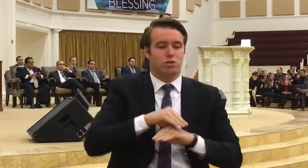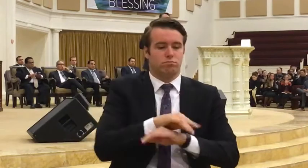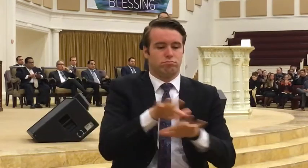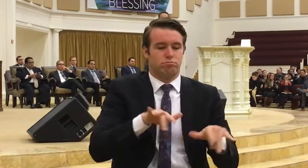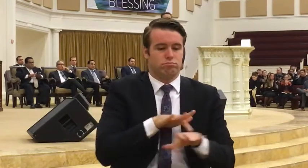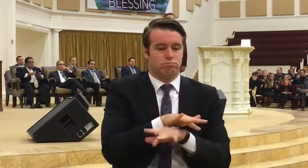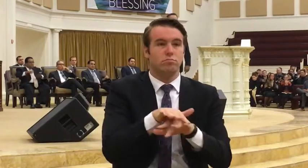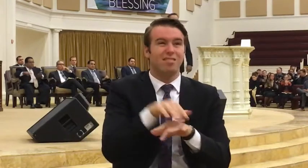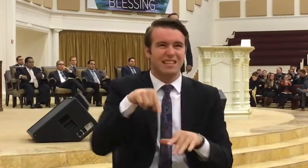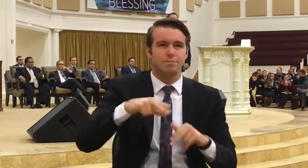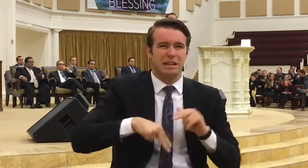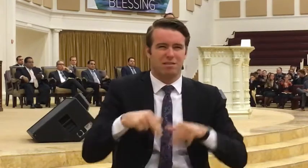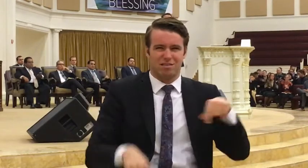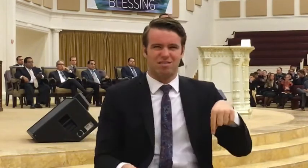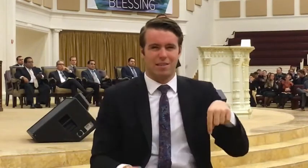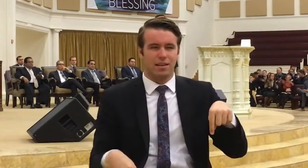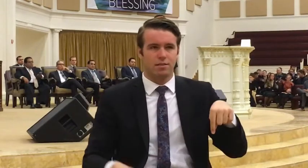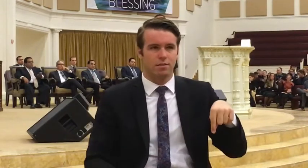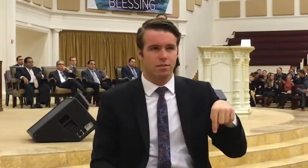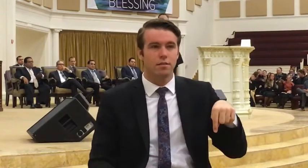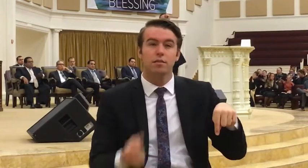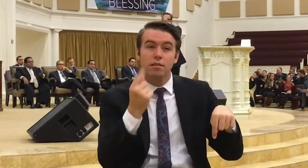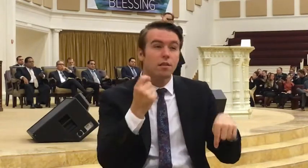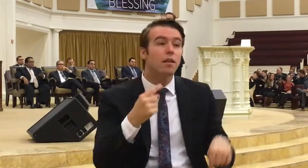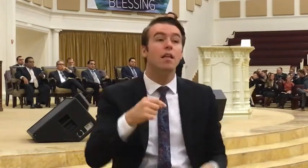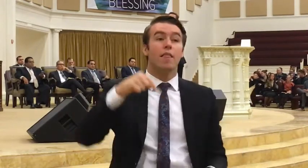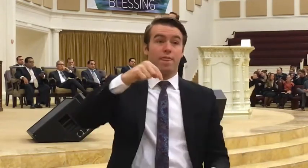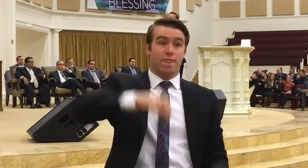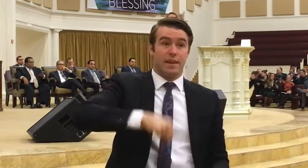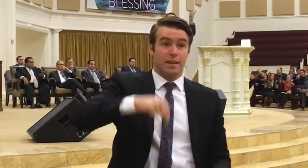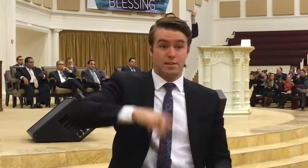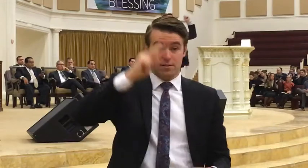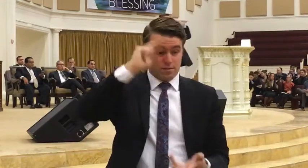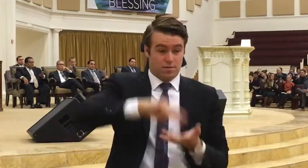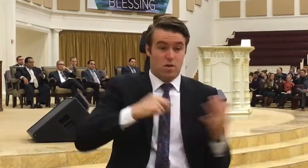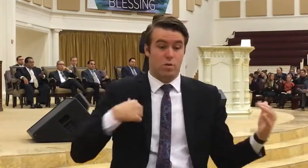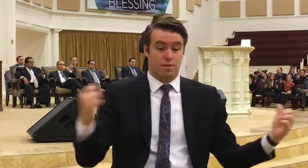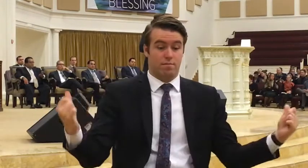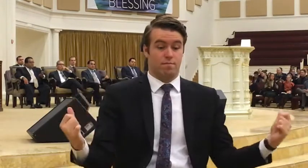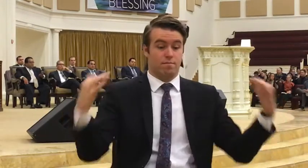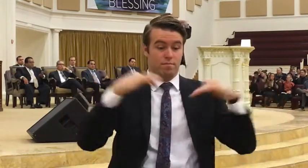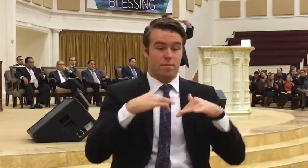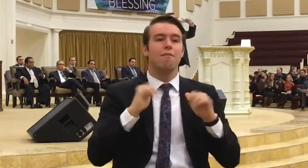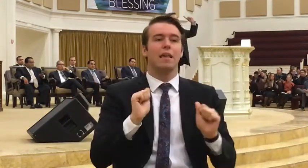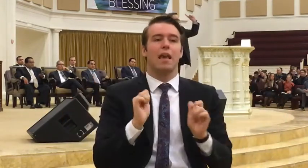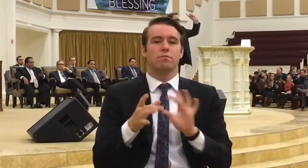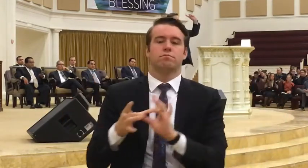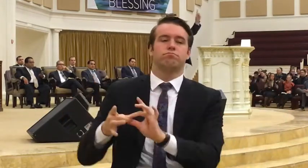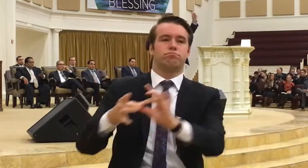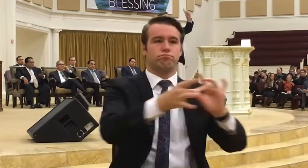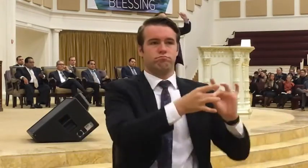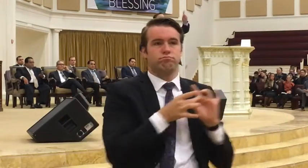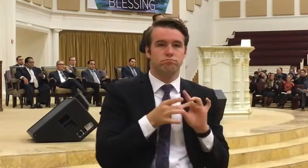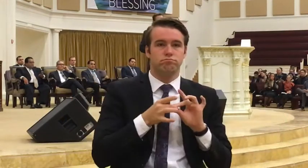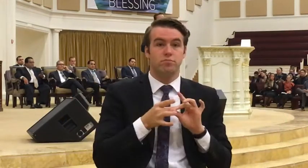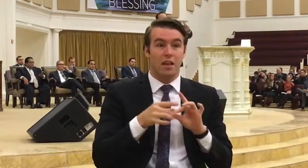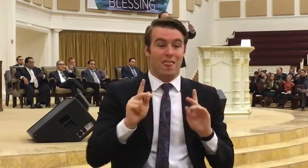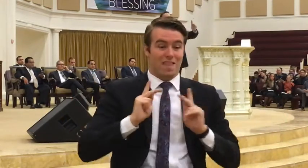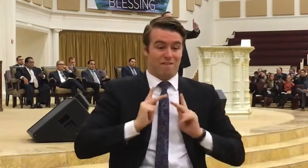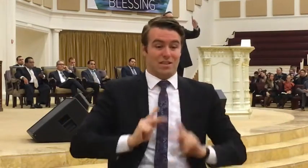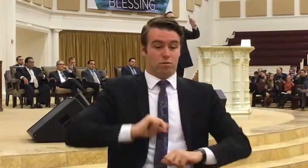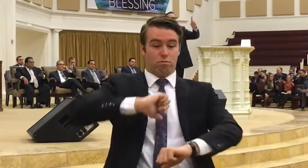That's what this building is. This is the social structure that is built. The physical